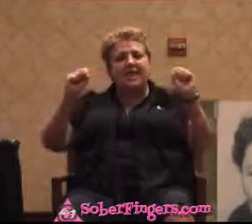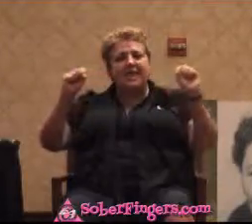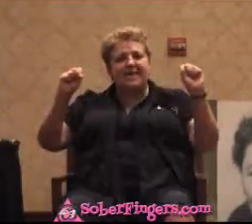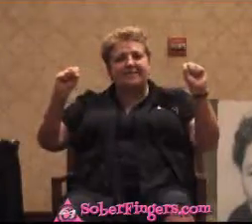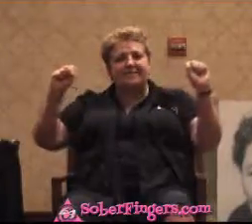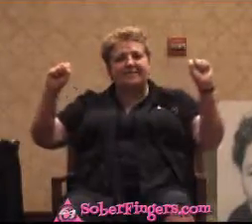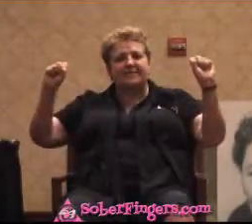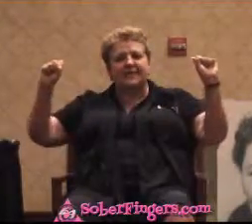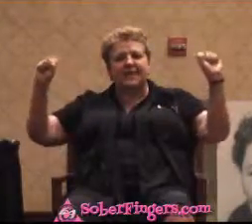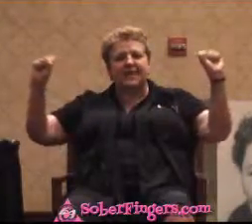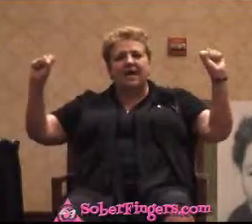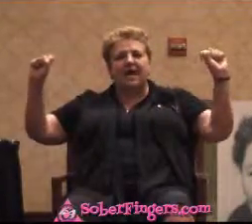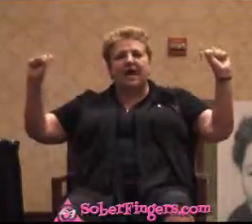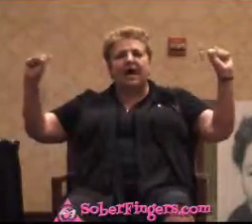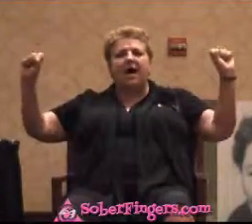saved